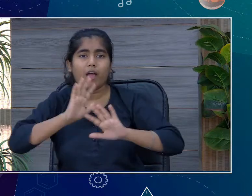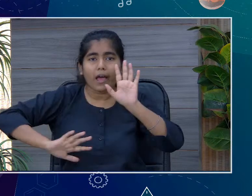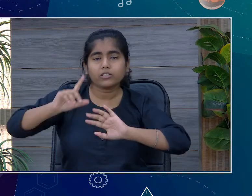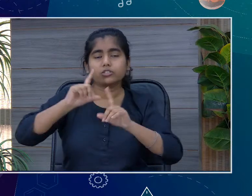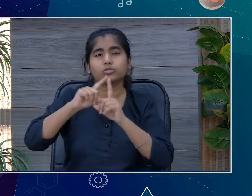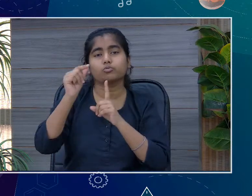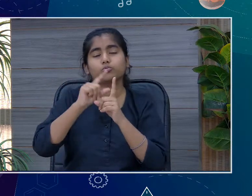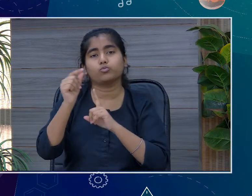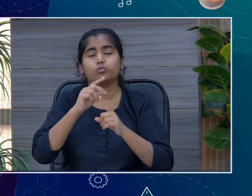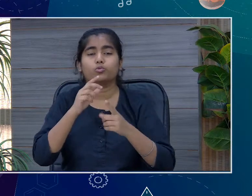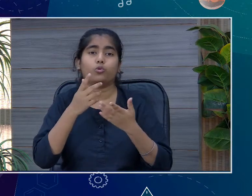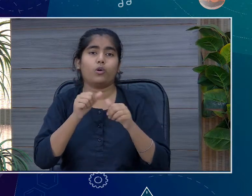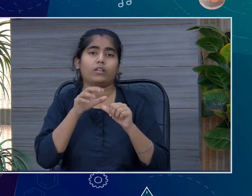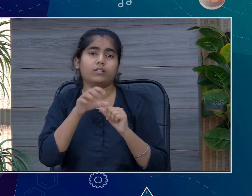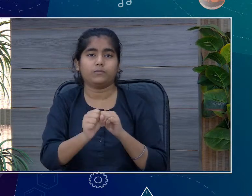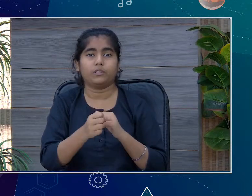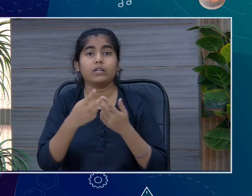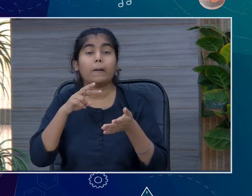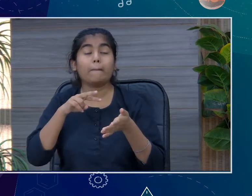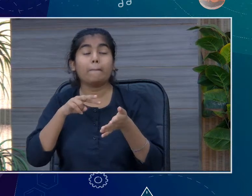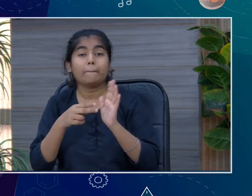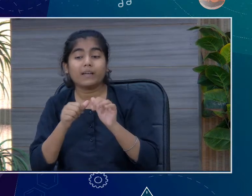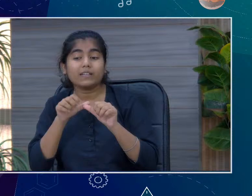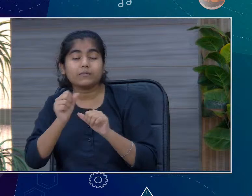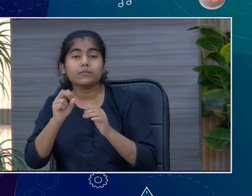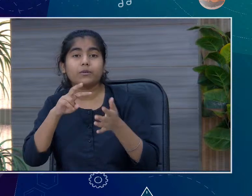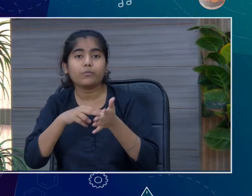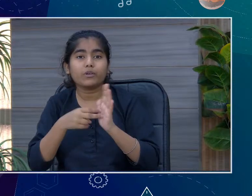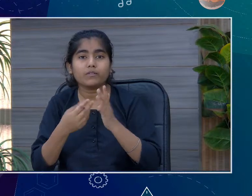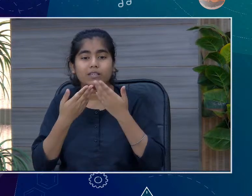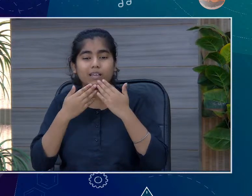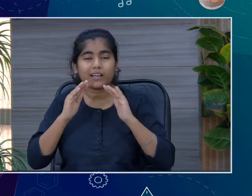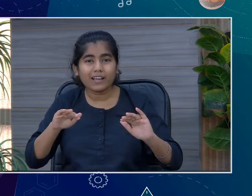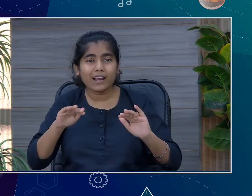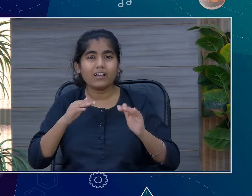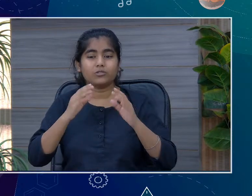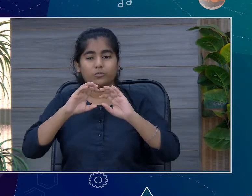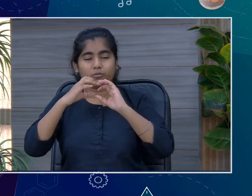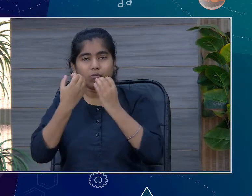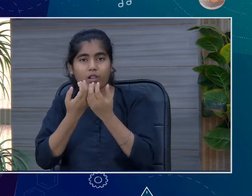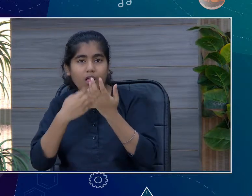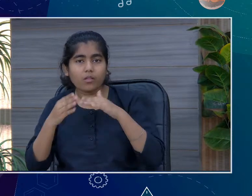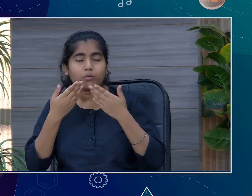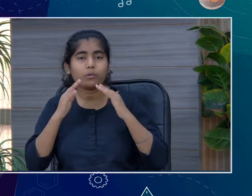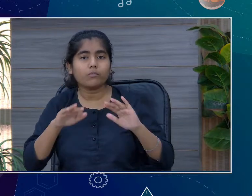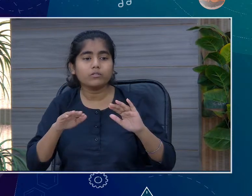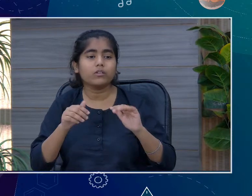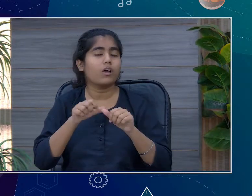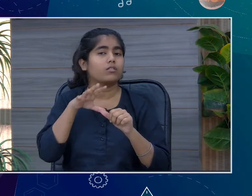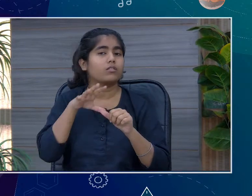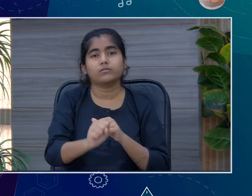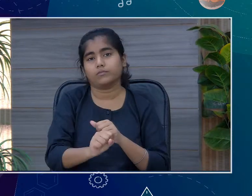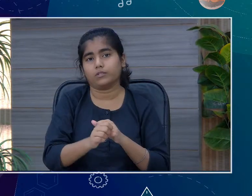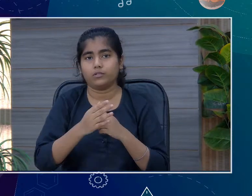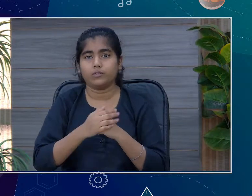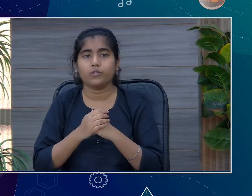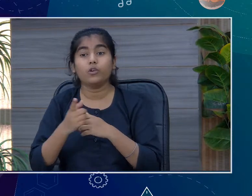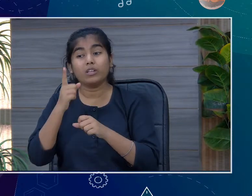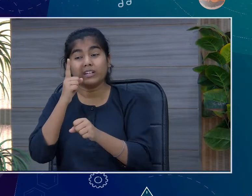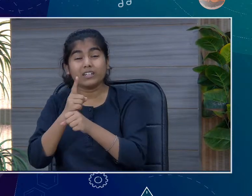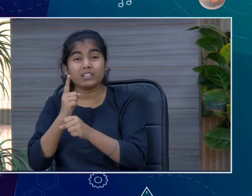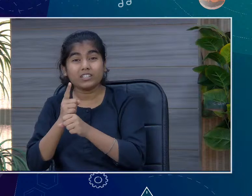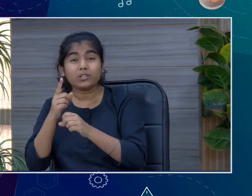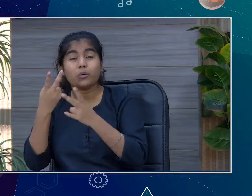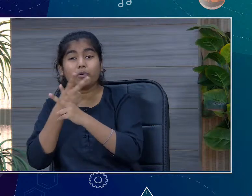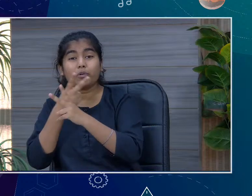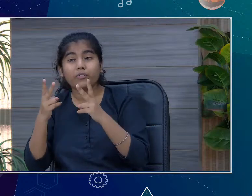deaf child means that the classroom has to be redesigned, the materials has to be redesigned,